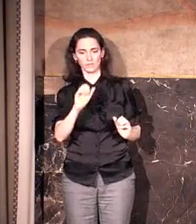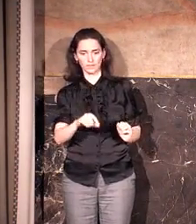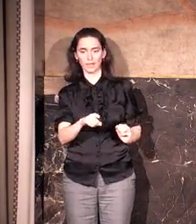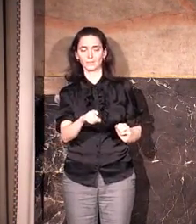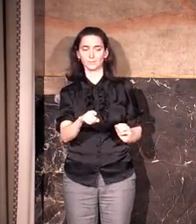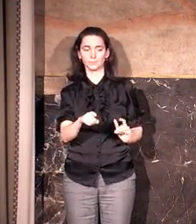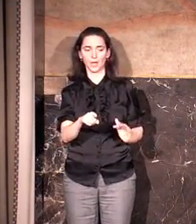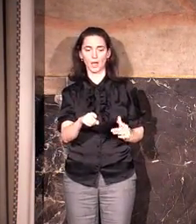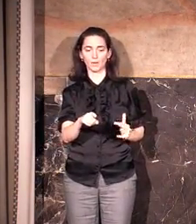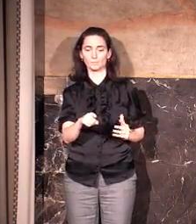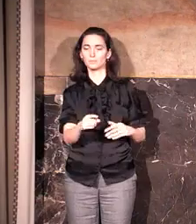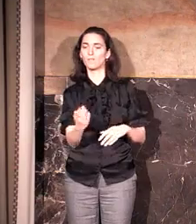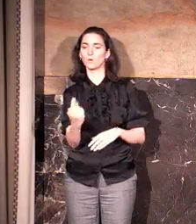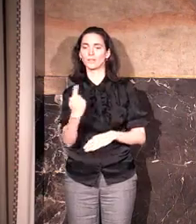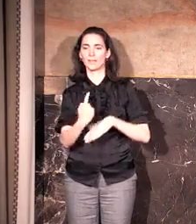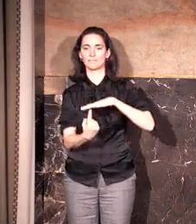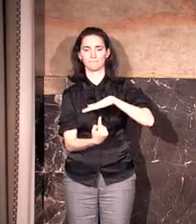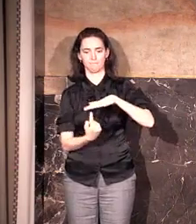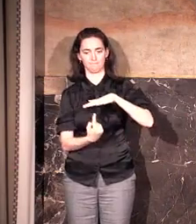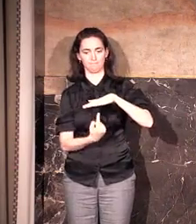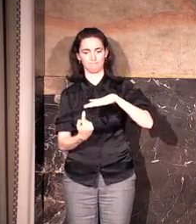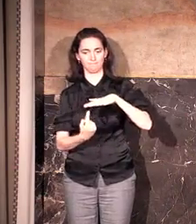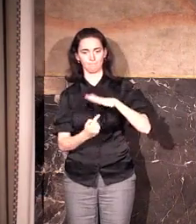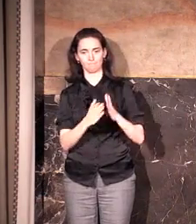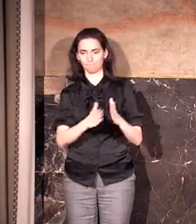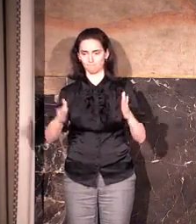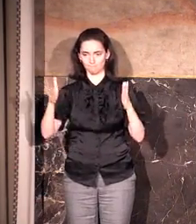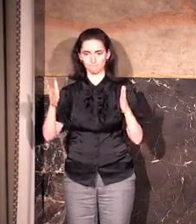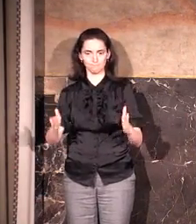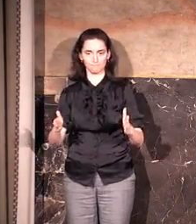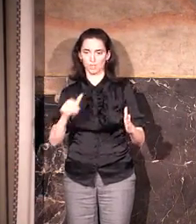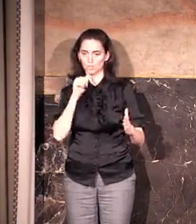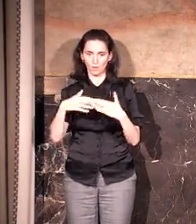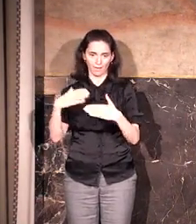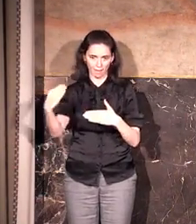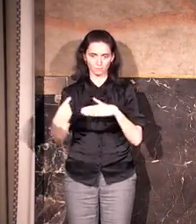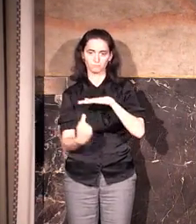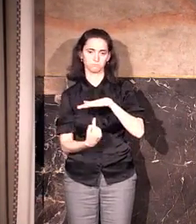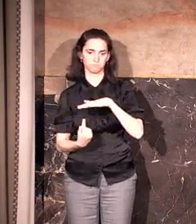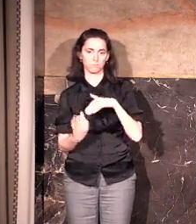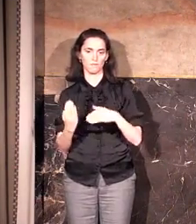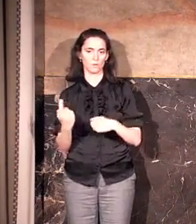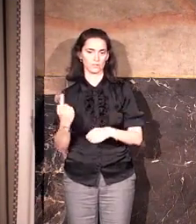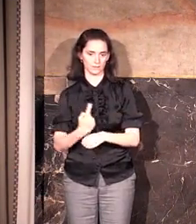that 14-day period of isolation.